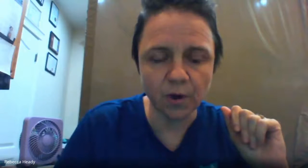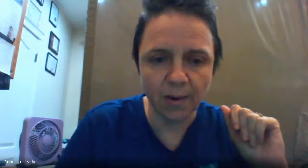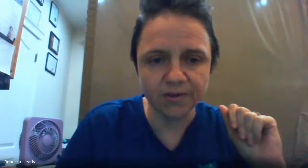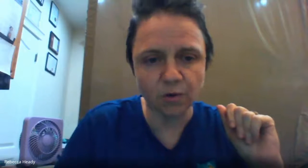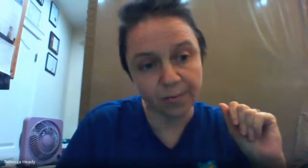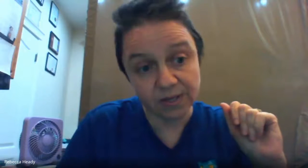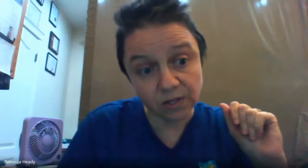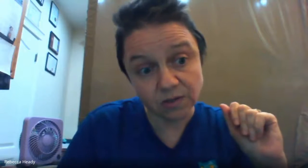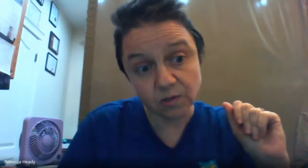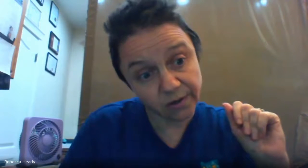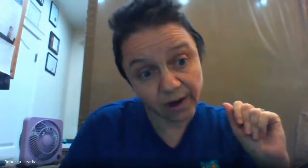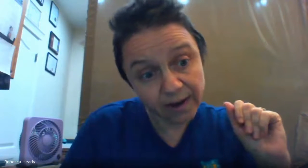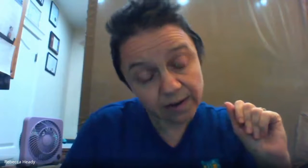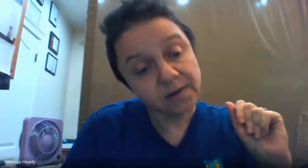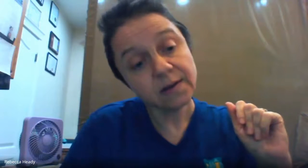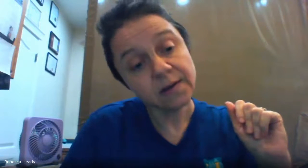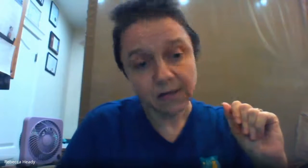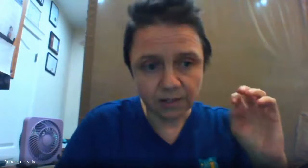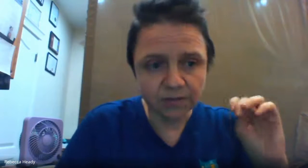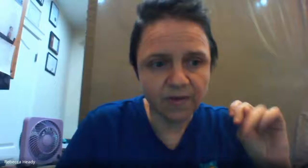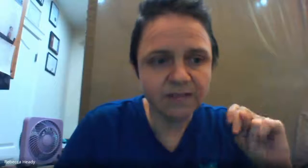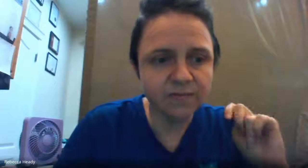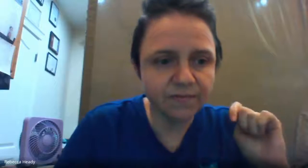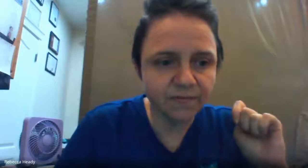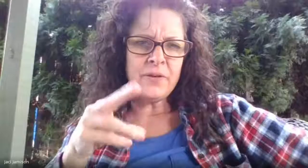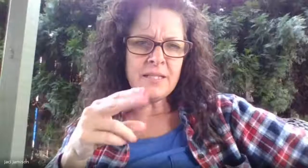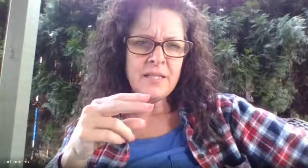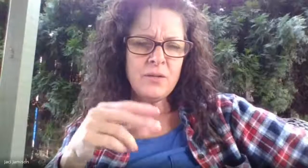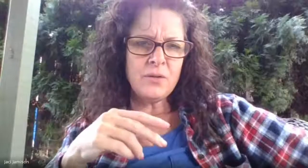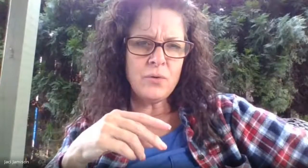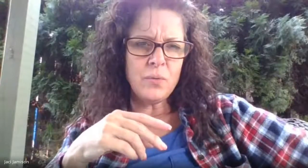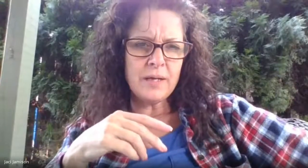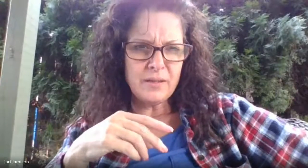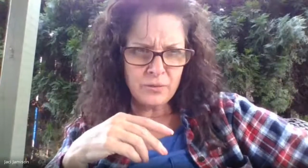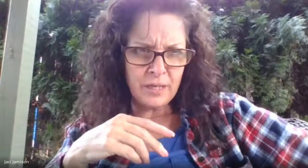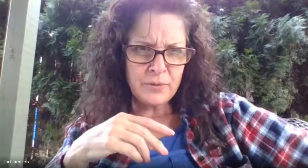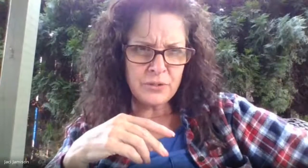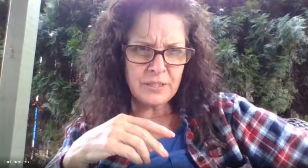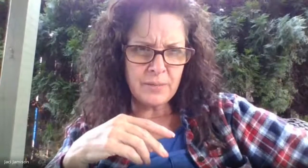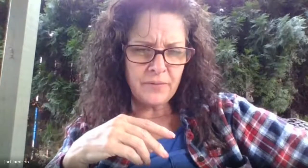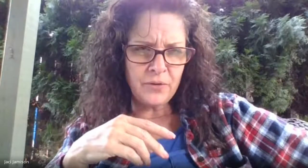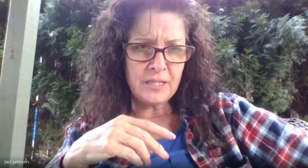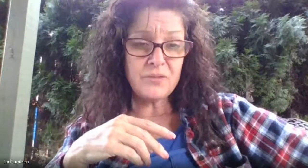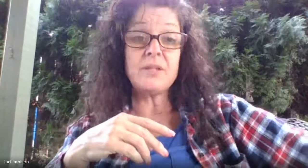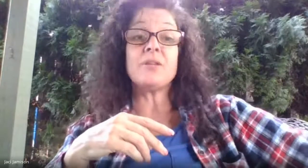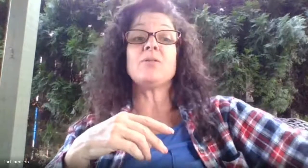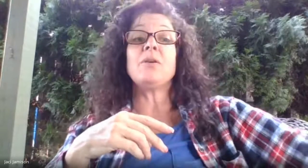up, and you can also tilt your head. Now you So said if you're asking who, why, your eyebrows go down, but if you're answering yes or no, you go up.